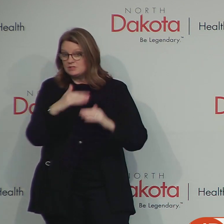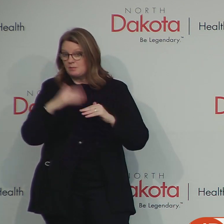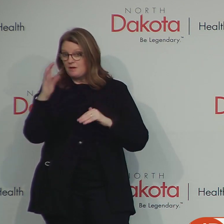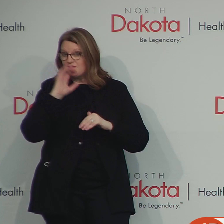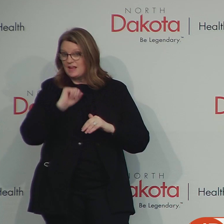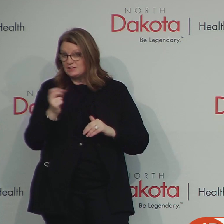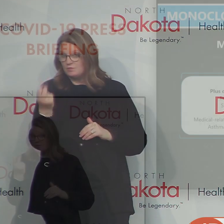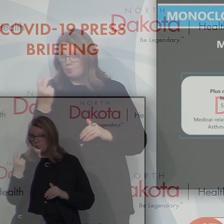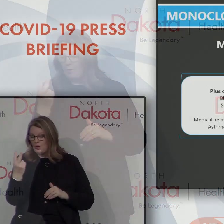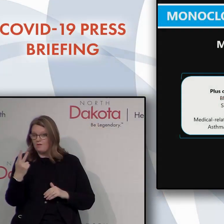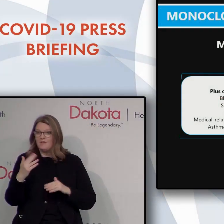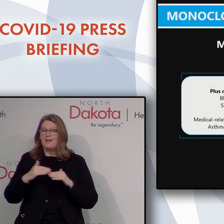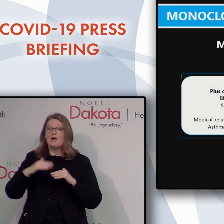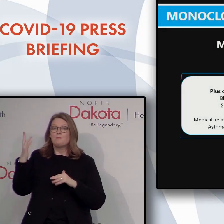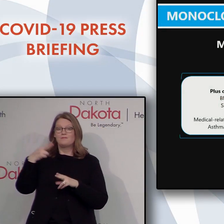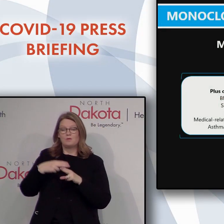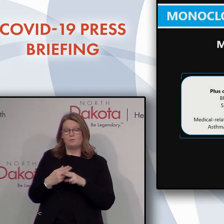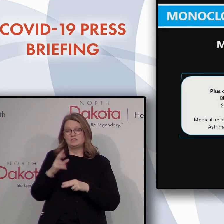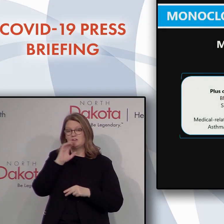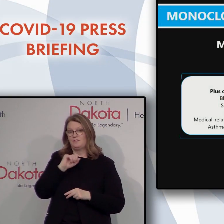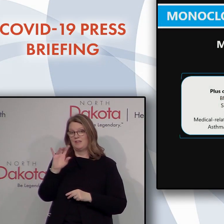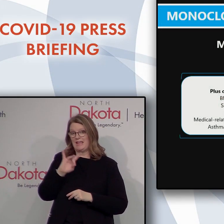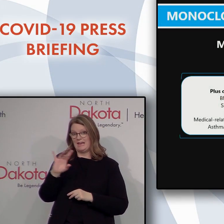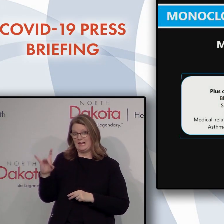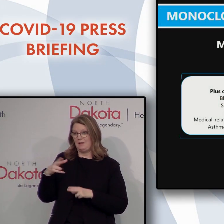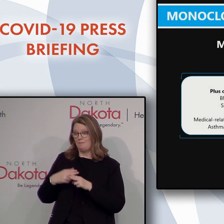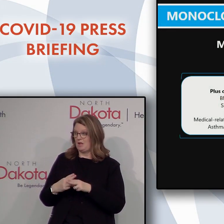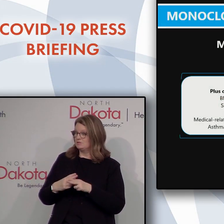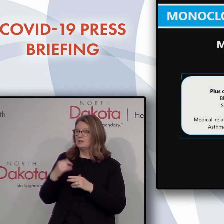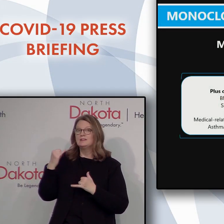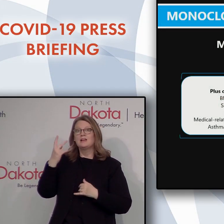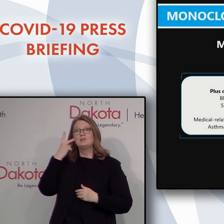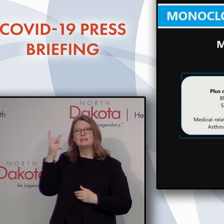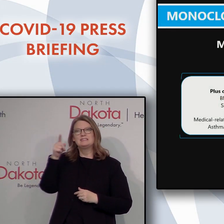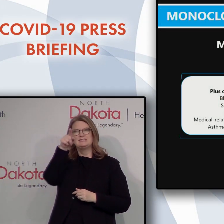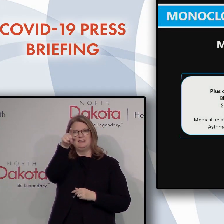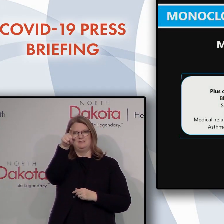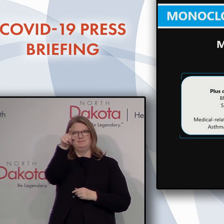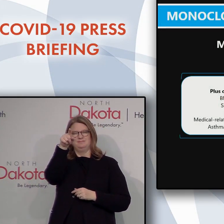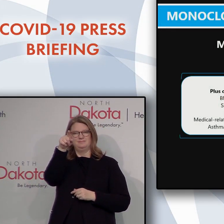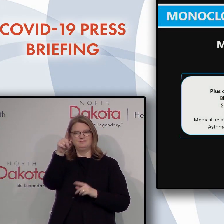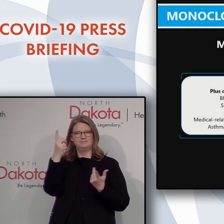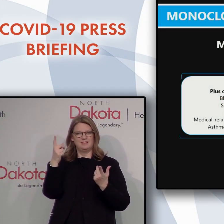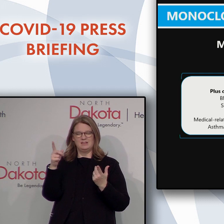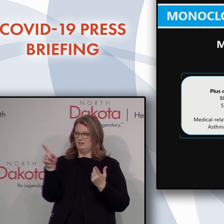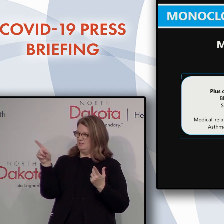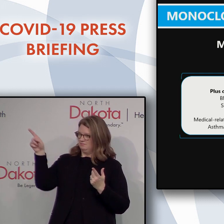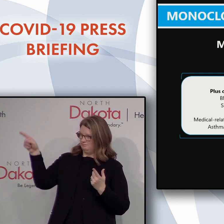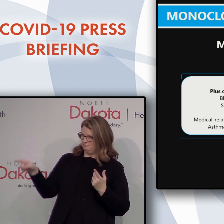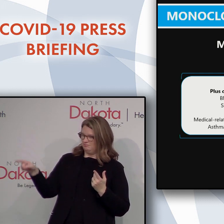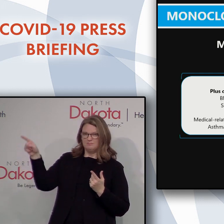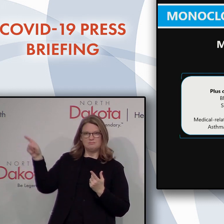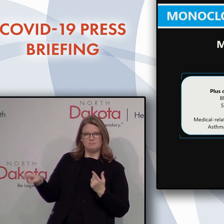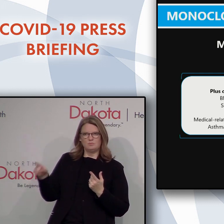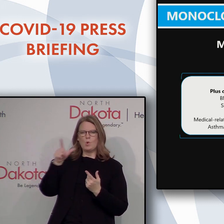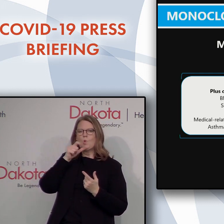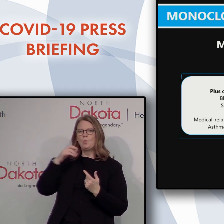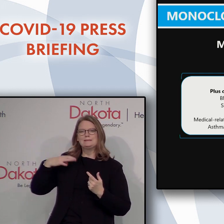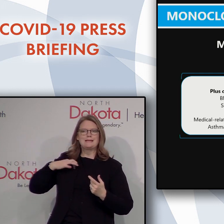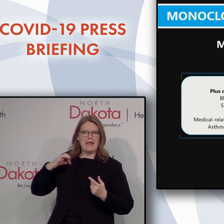above the weight of 88 pounds. As you can see in the algorithm, it's very well defined who meets eligibility